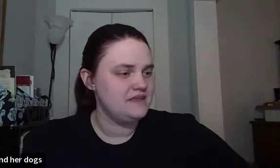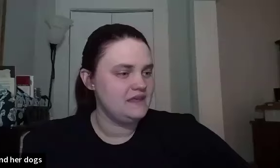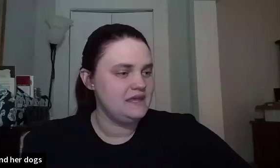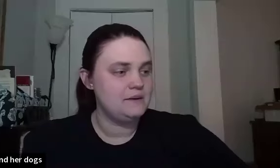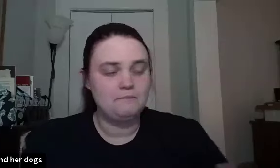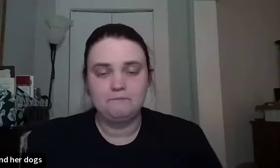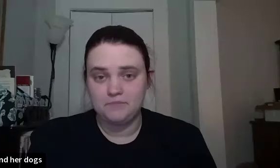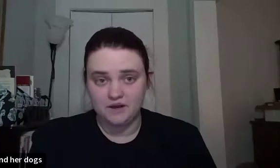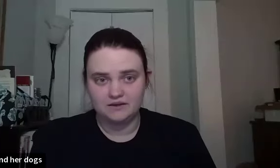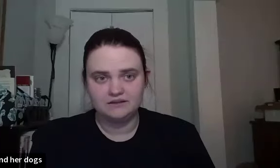Then bug.